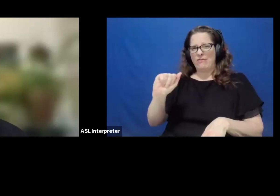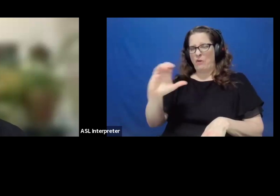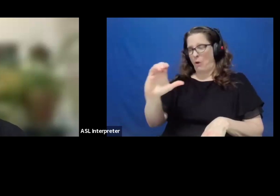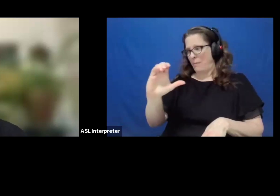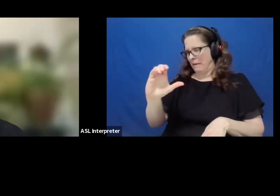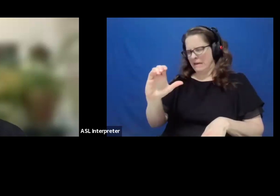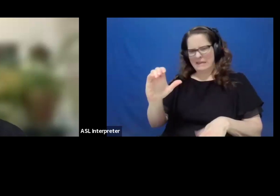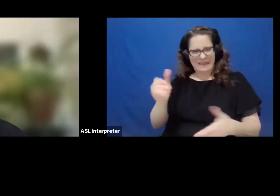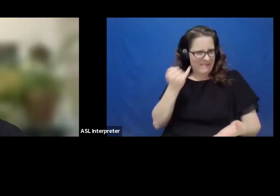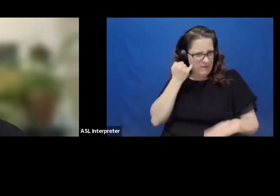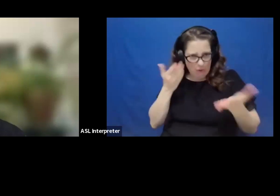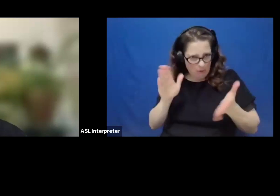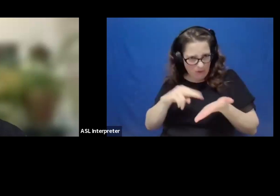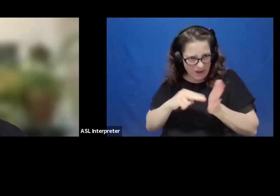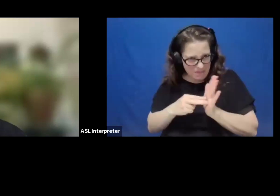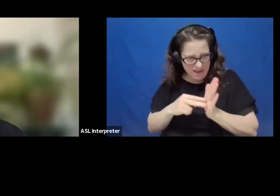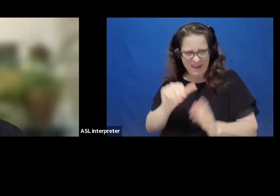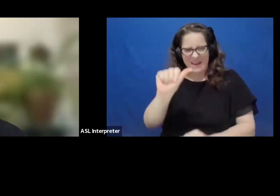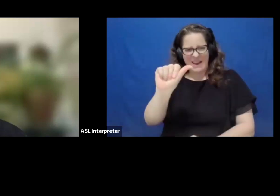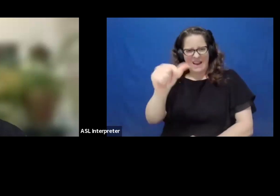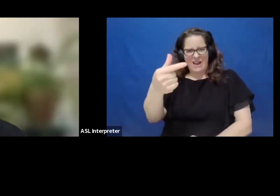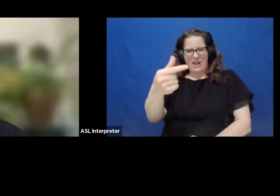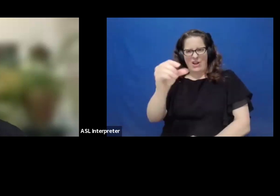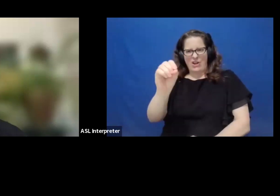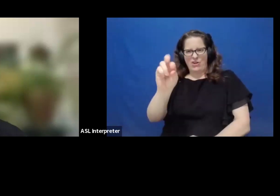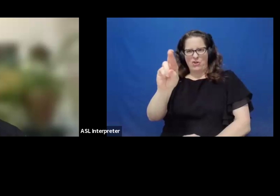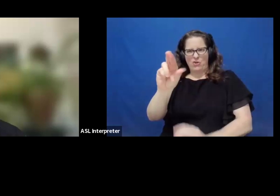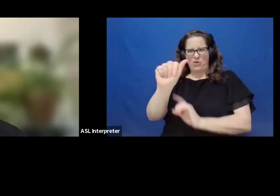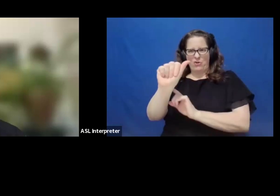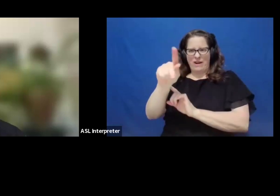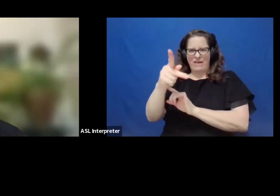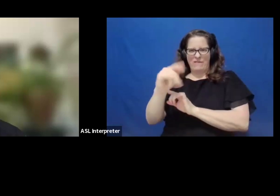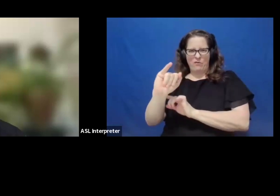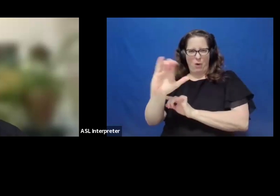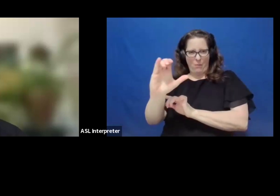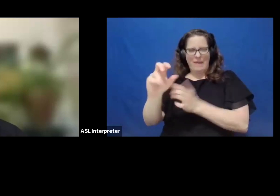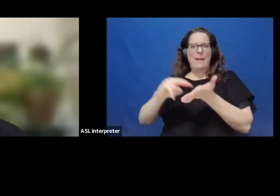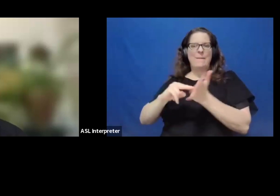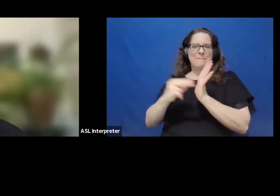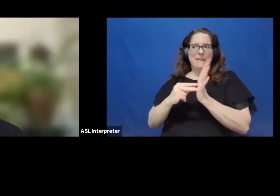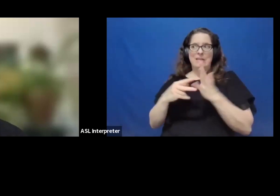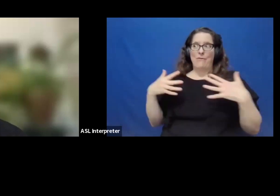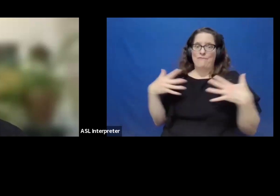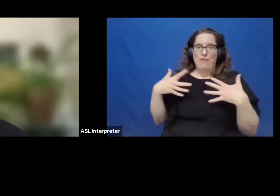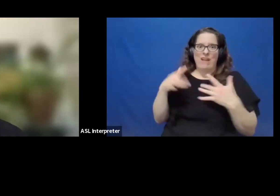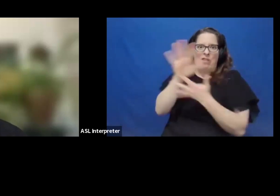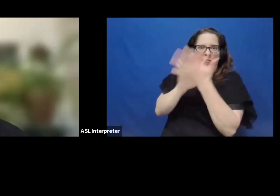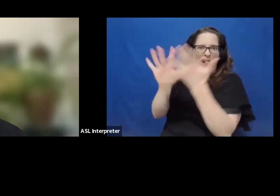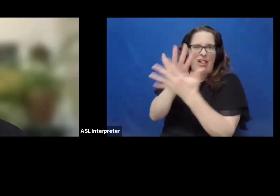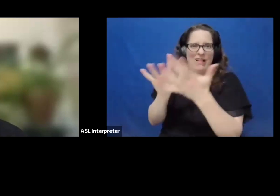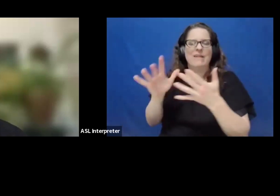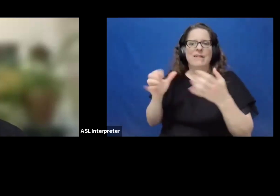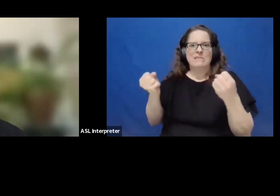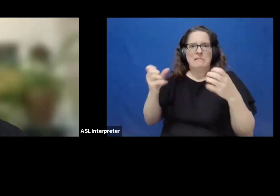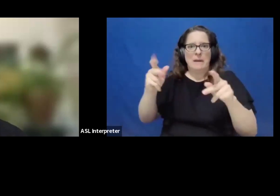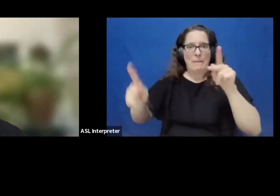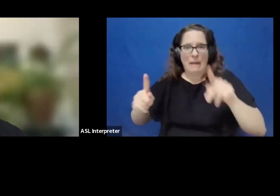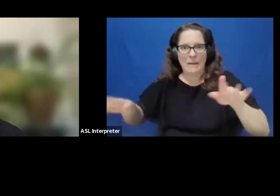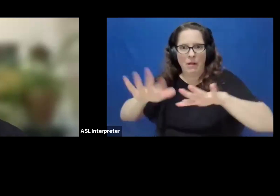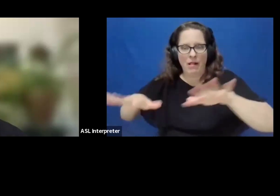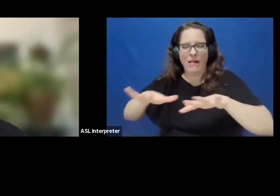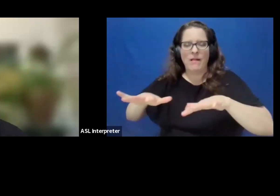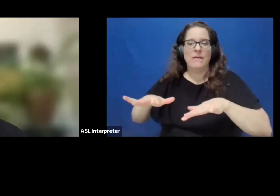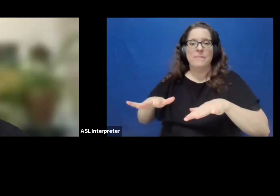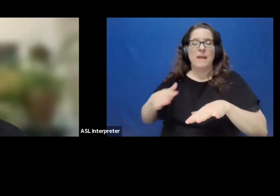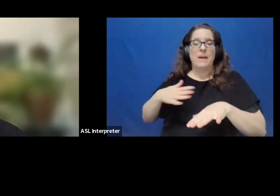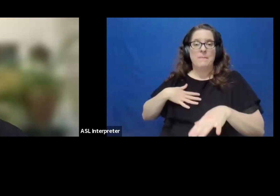terminology, agoraphobia is fear of being in public places. But of course, my 5-year-old didn't know that.